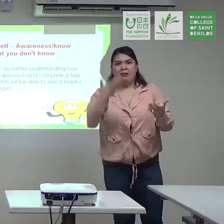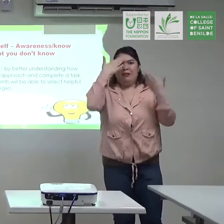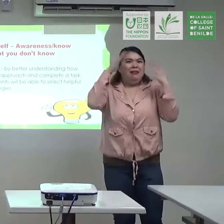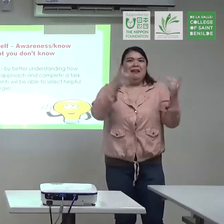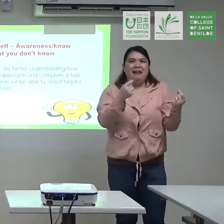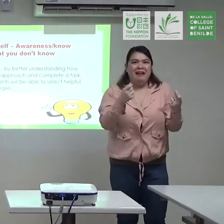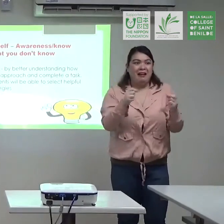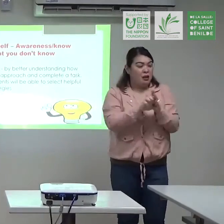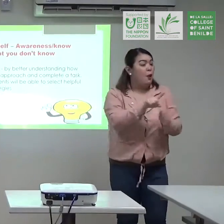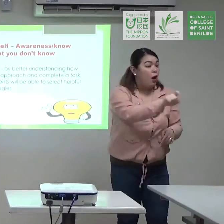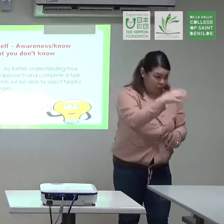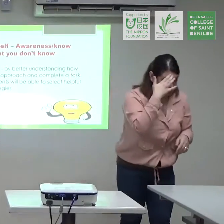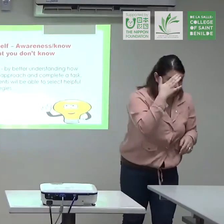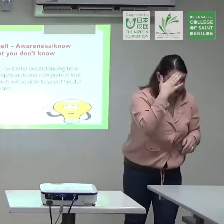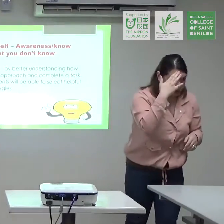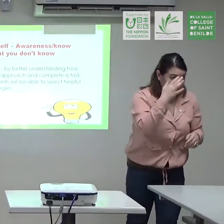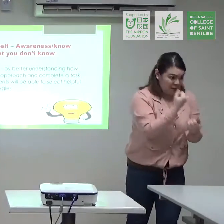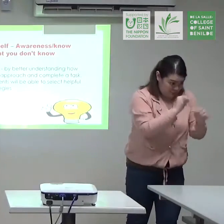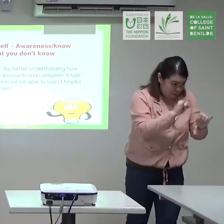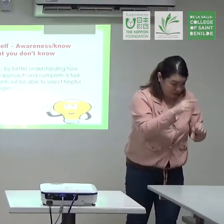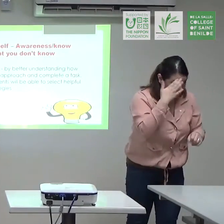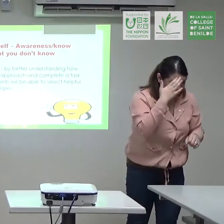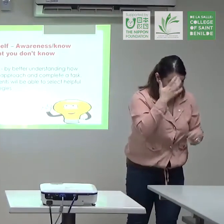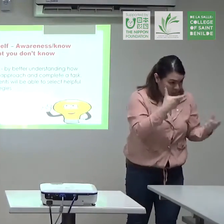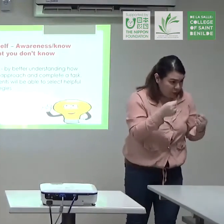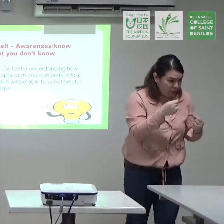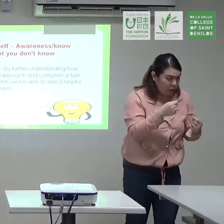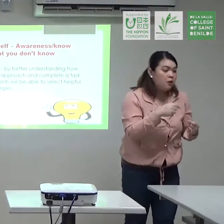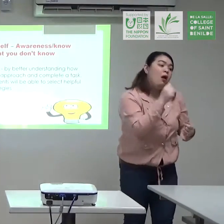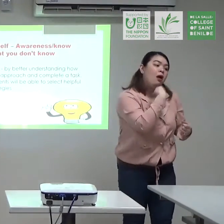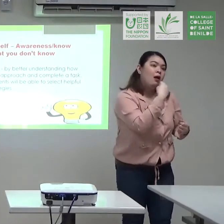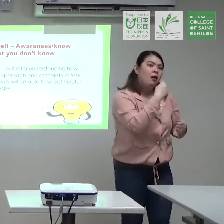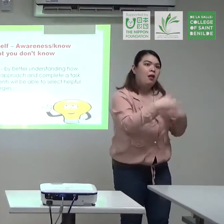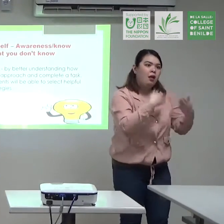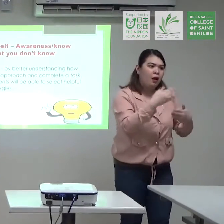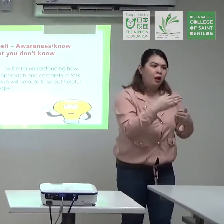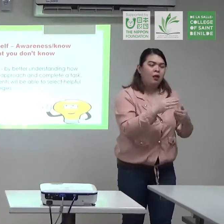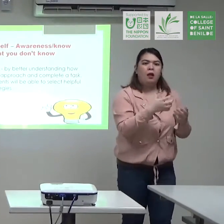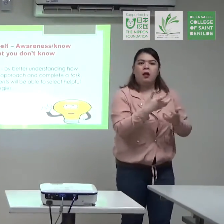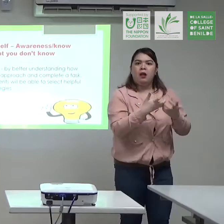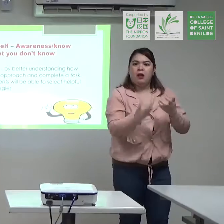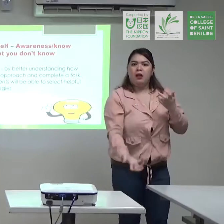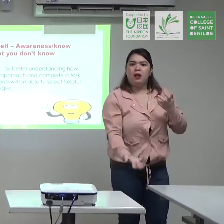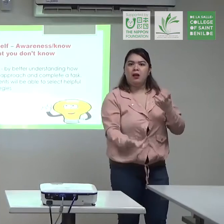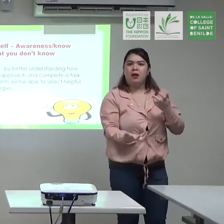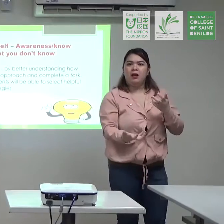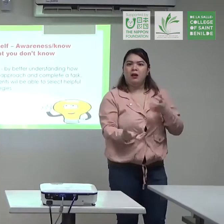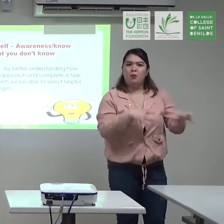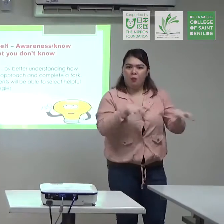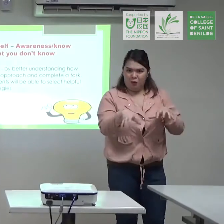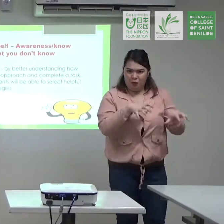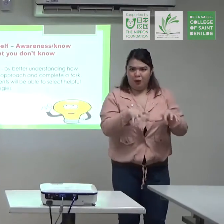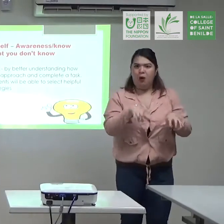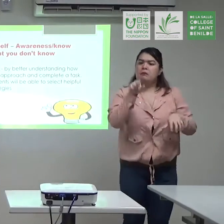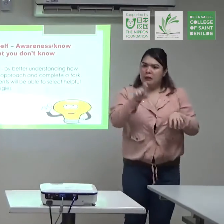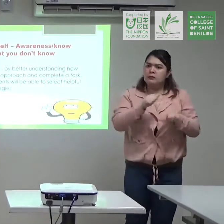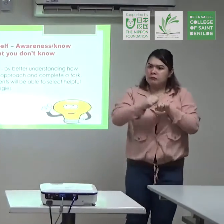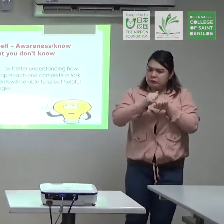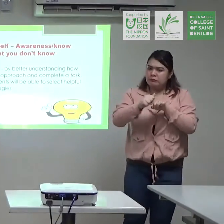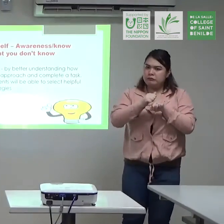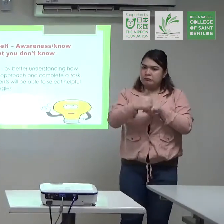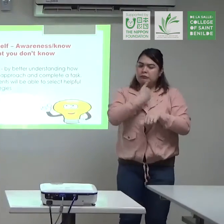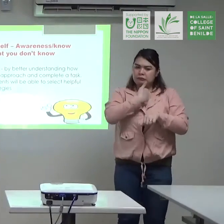So, here, the students can already make a strong